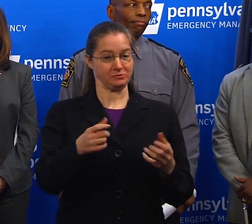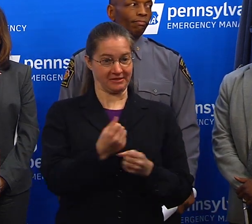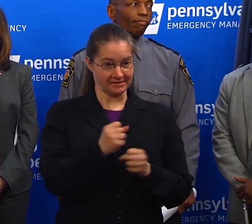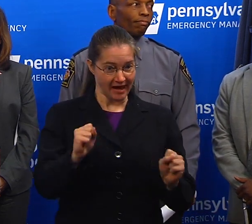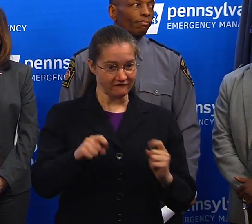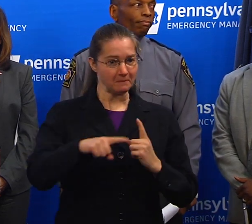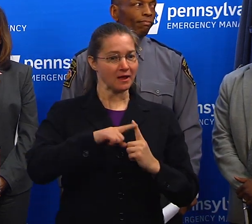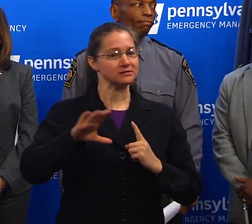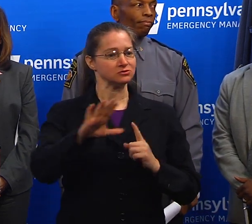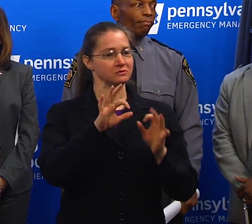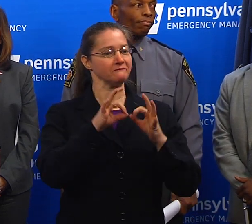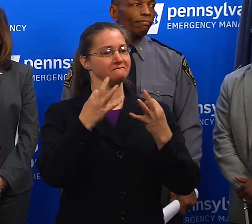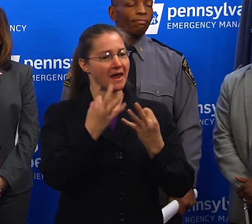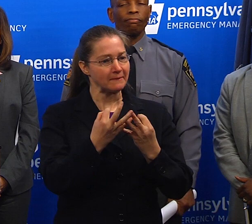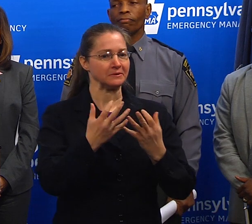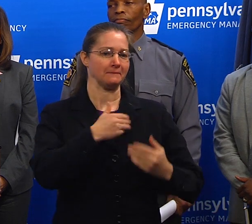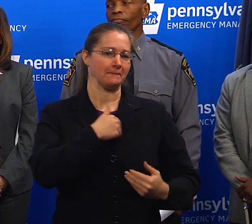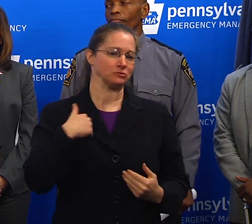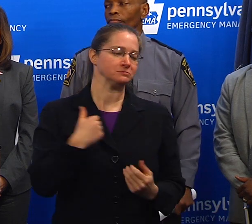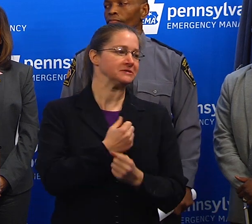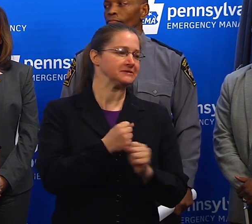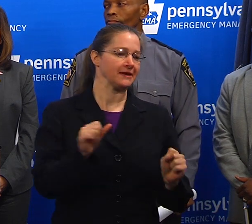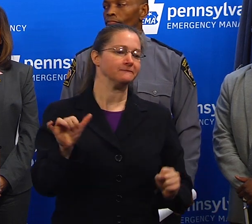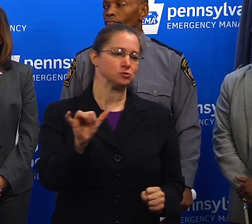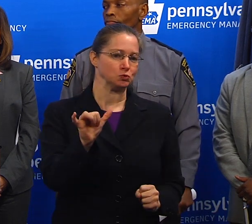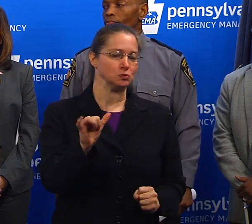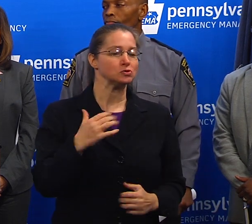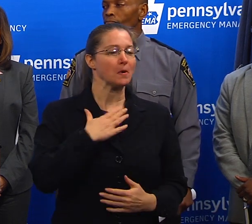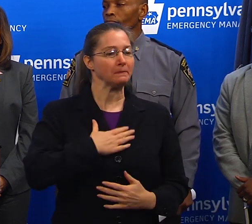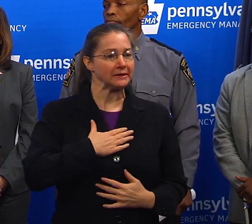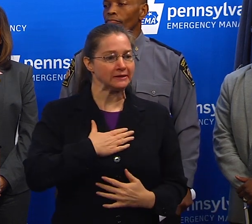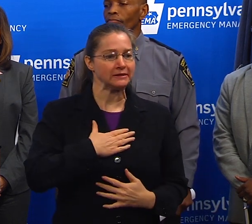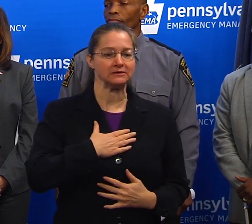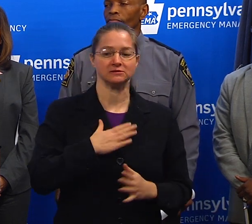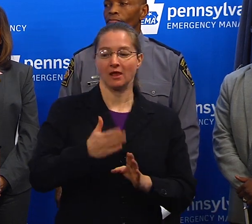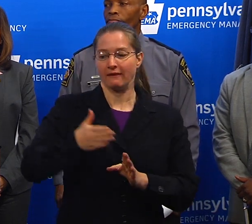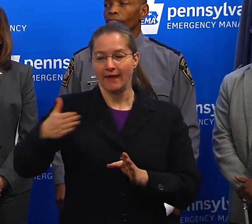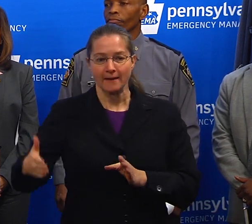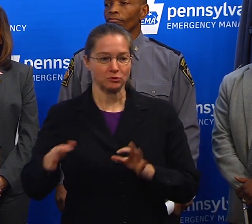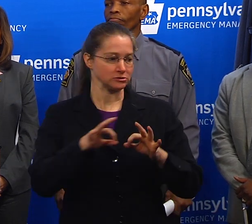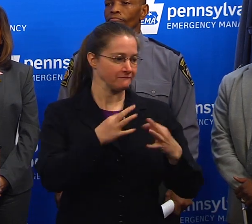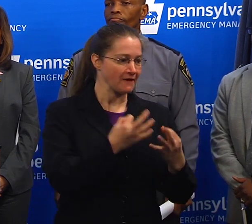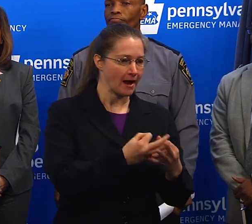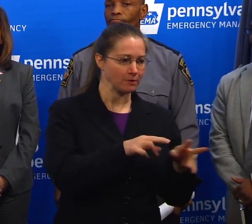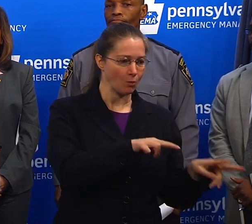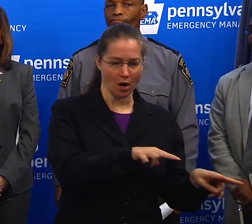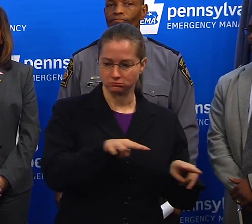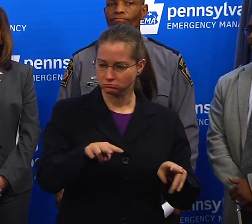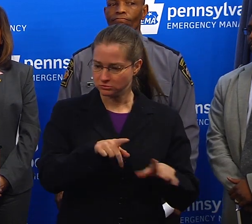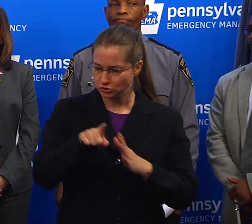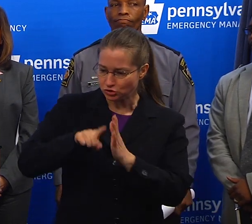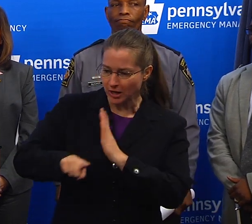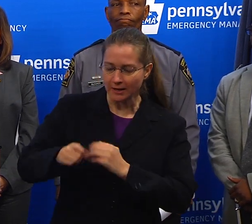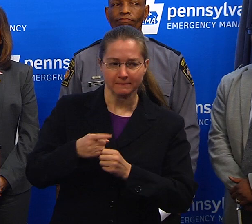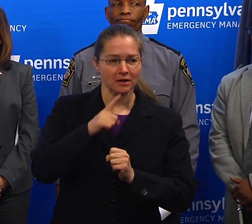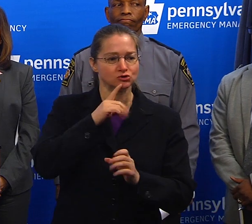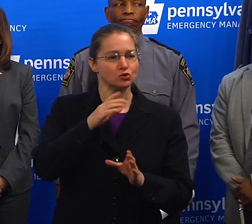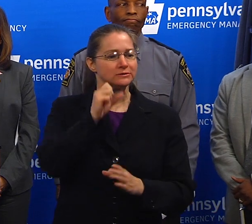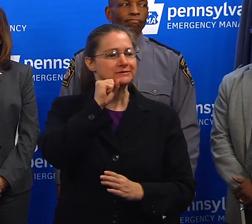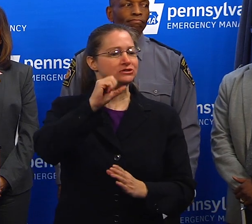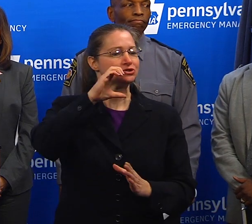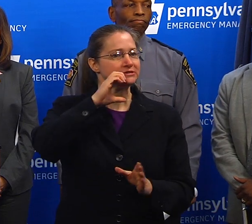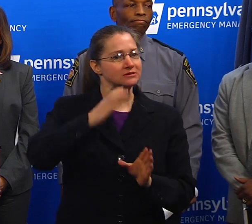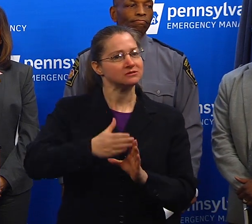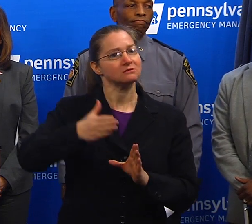safe. If you can, take the time to look after your neighbors and your family. Make sure that elderly family members, elderly neighbors, they